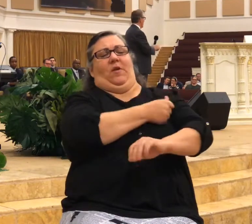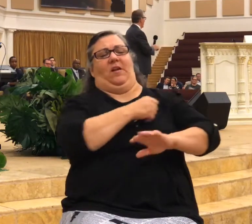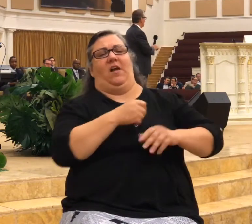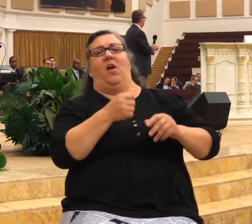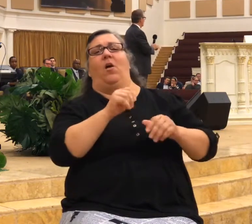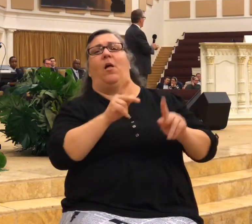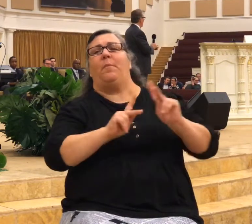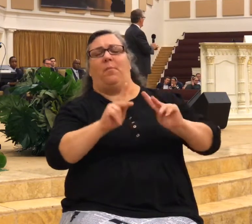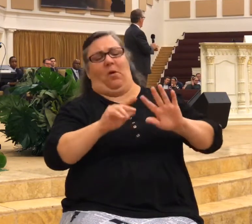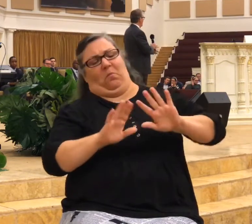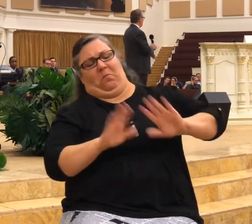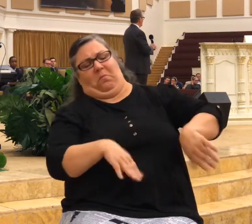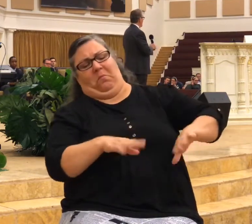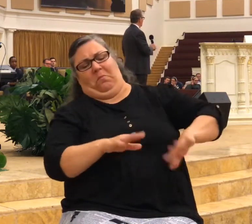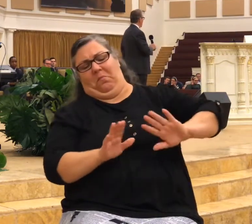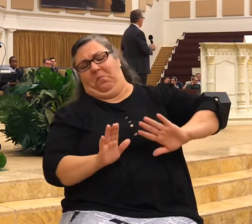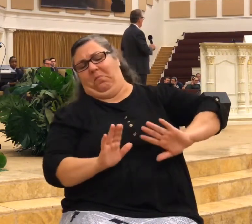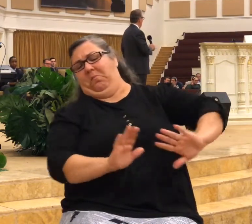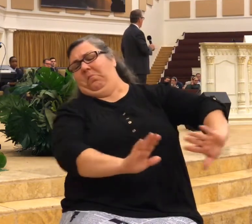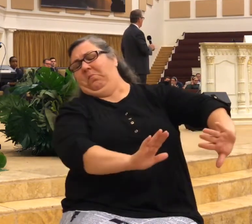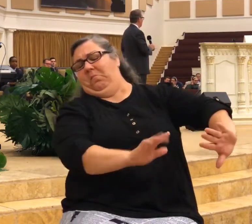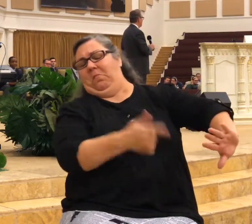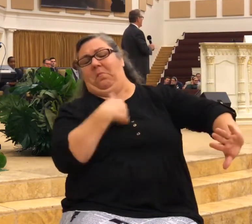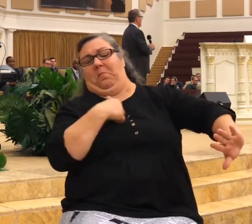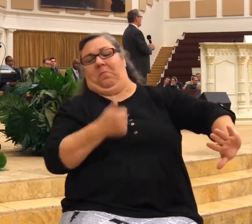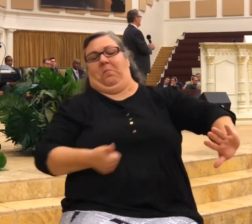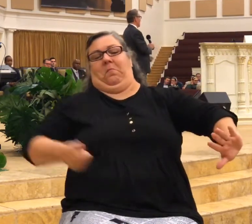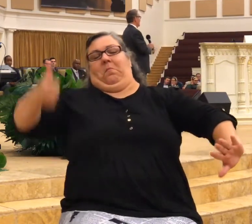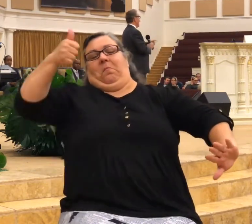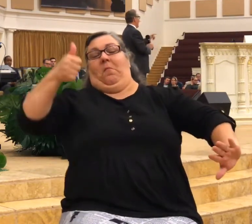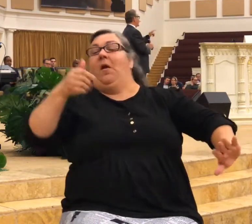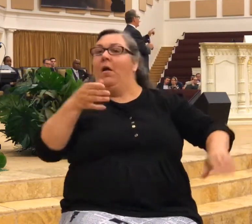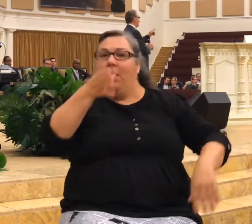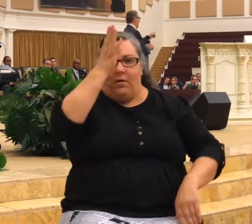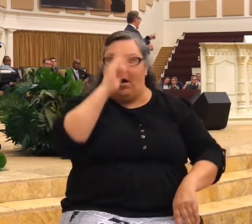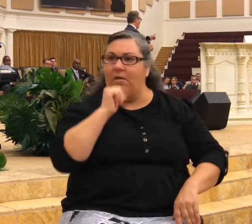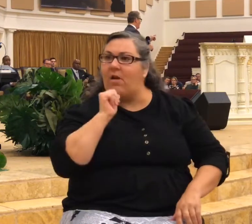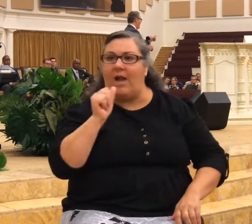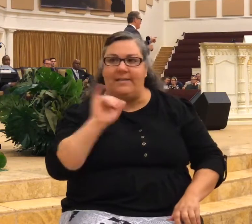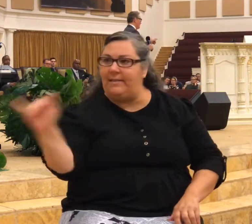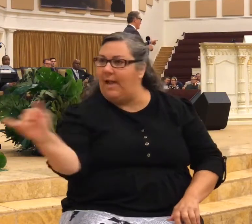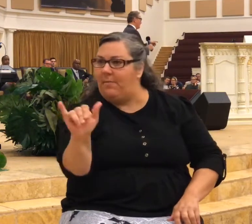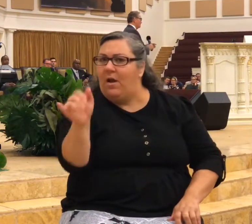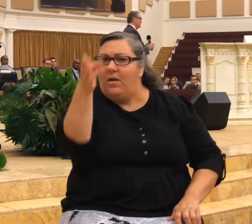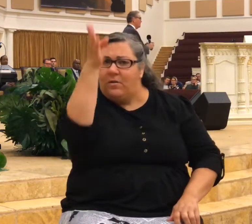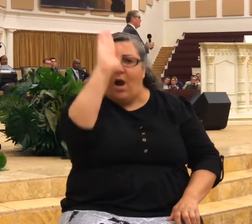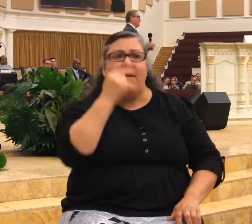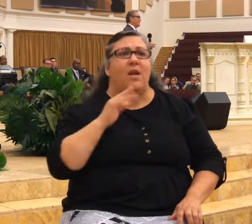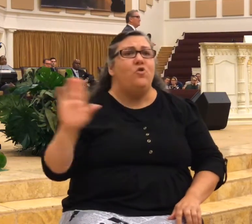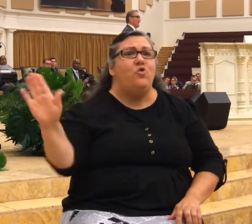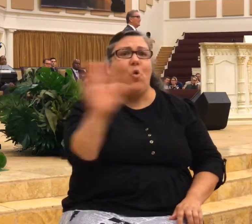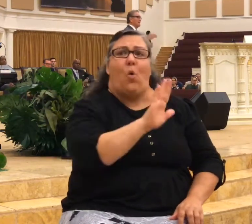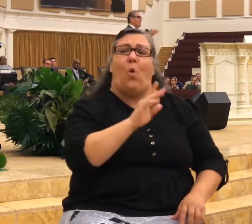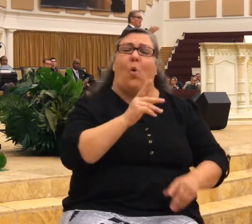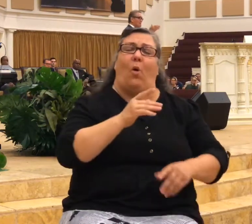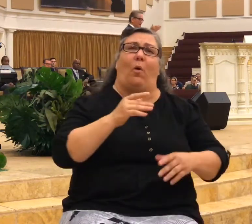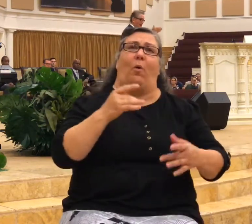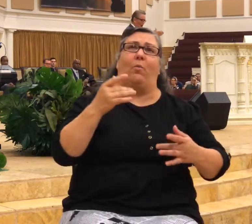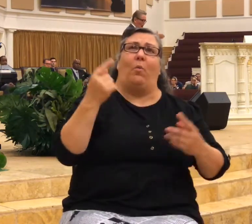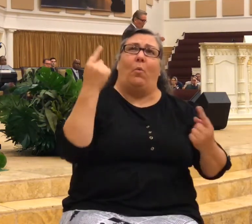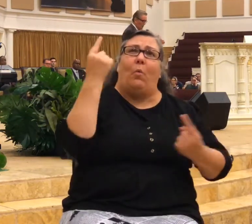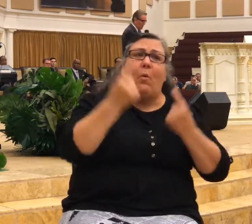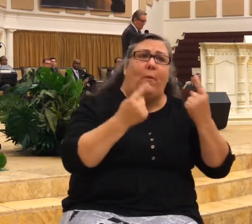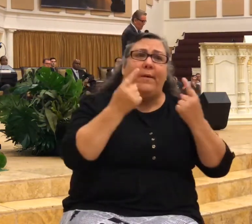out of the way. Oh no, that's not my God. He said, cast your care upon me. He said, come unto